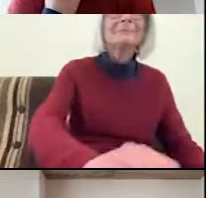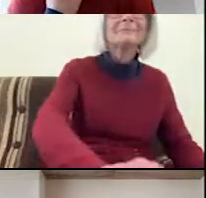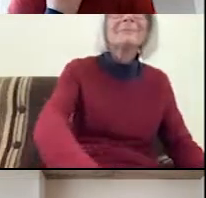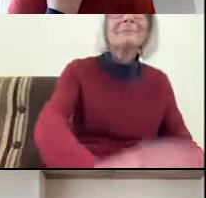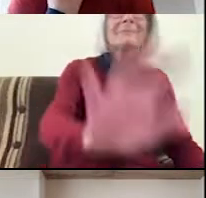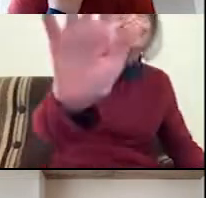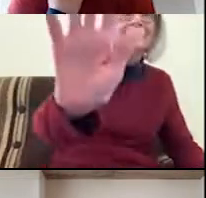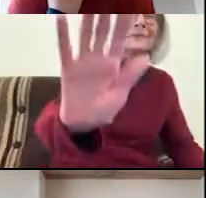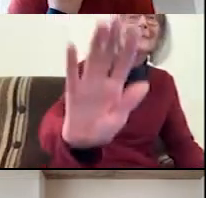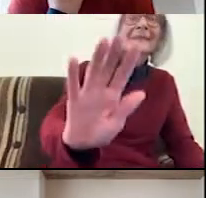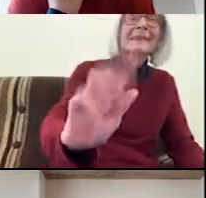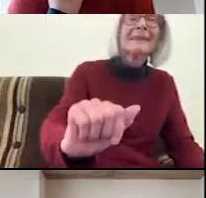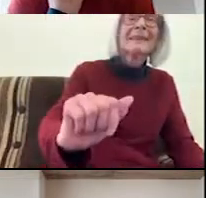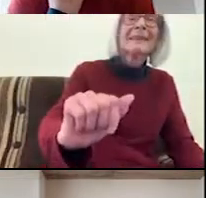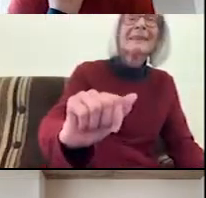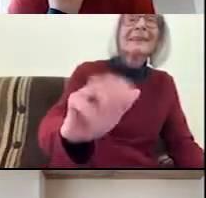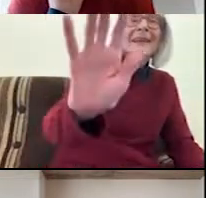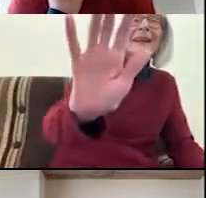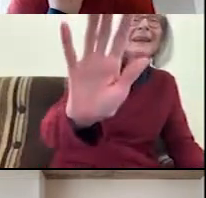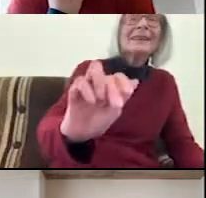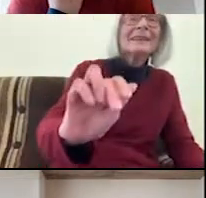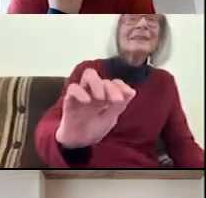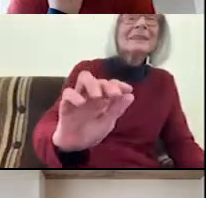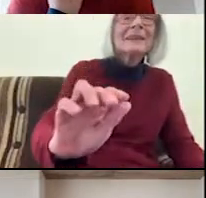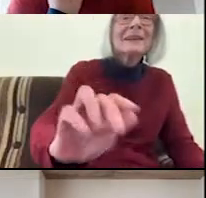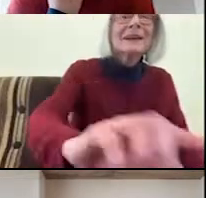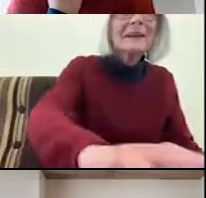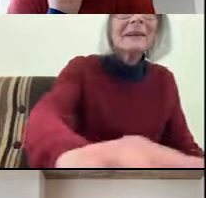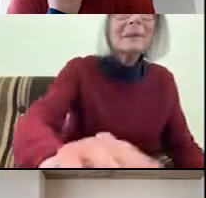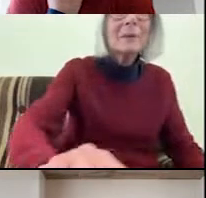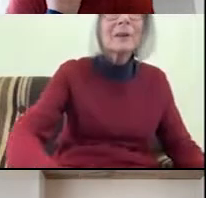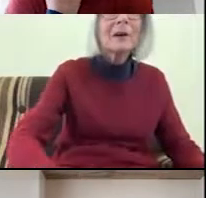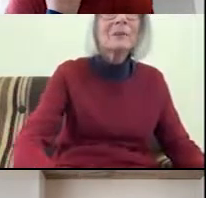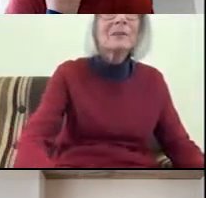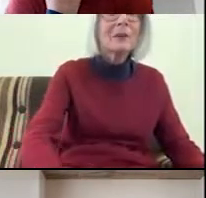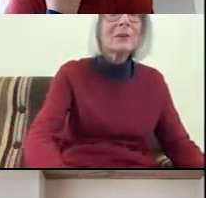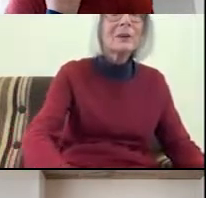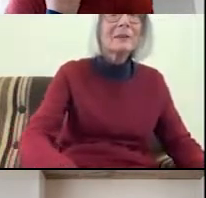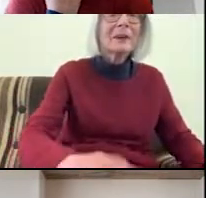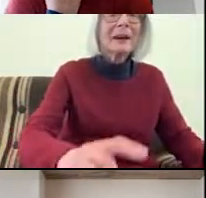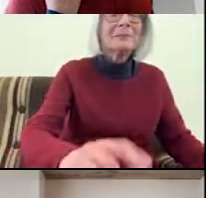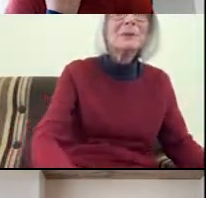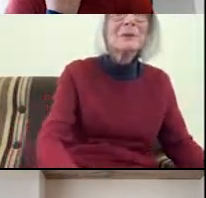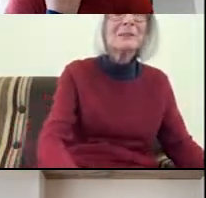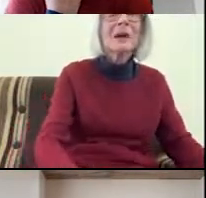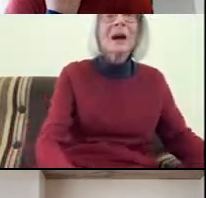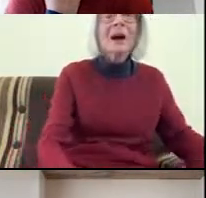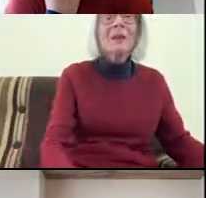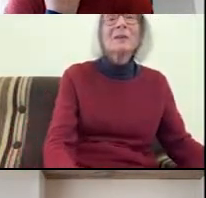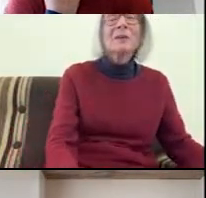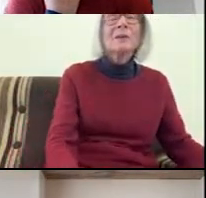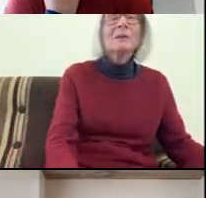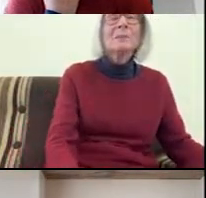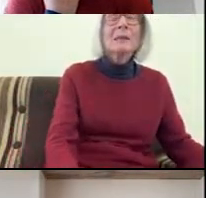It's fun for big people and little people. Kerry? Yes. I think I don't think I'd ever unmuted myself.